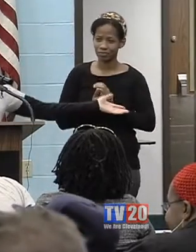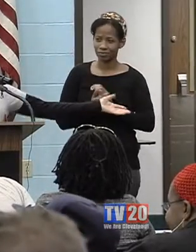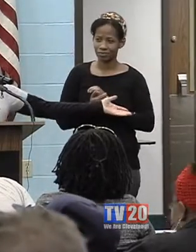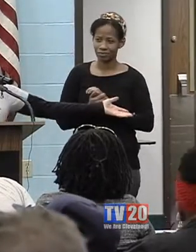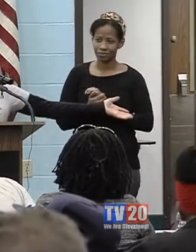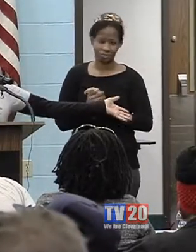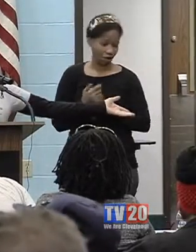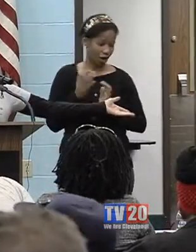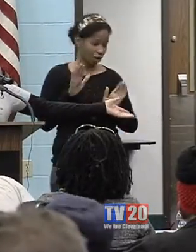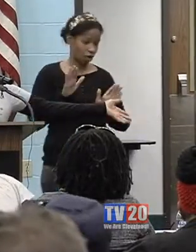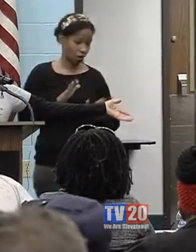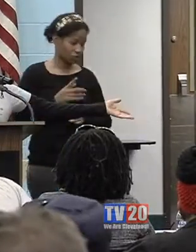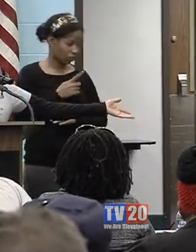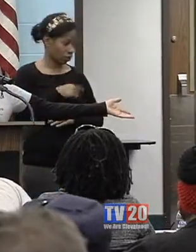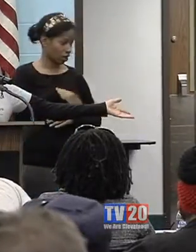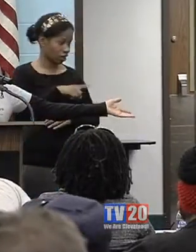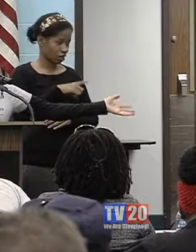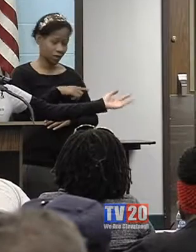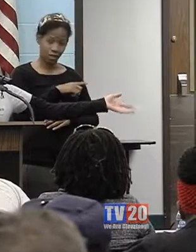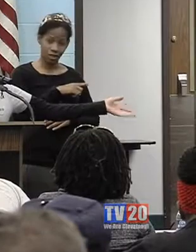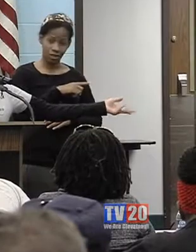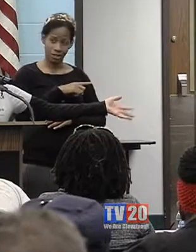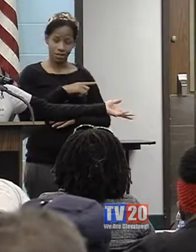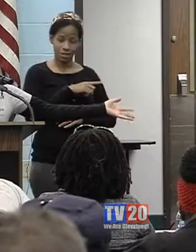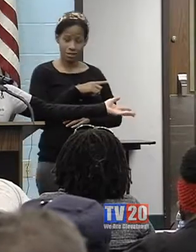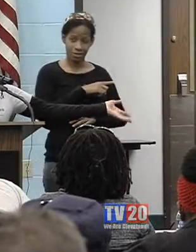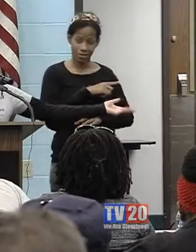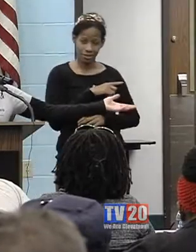our wonderful Sight Center